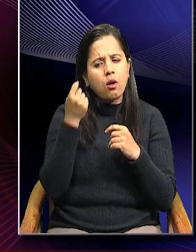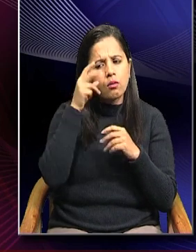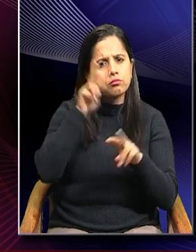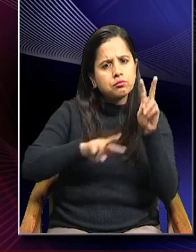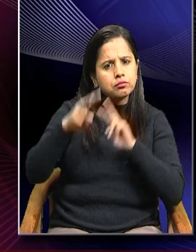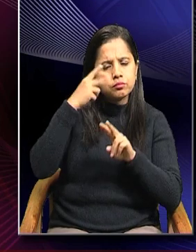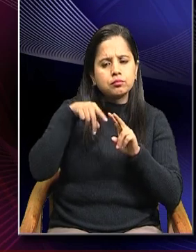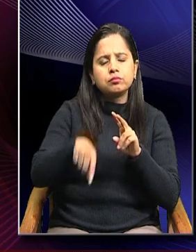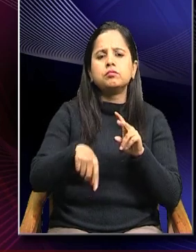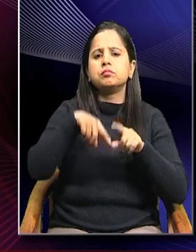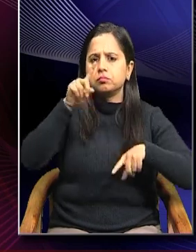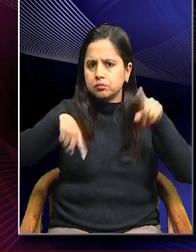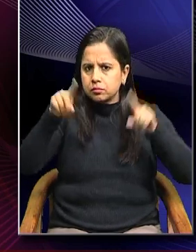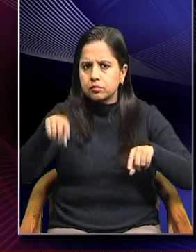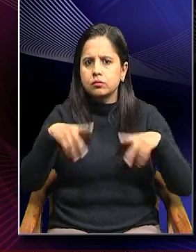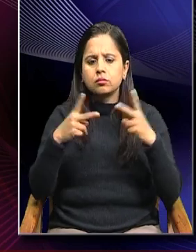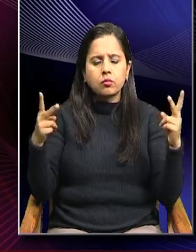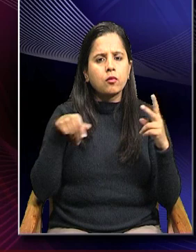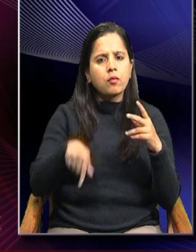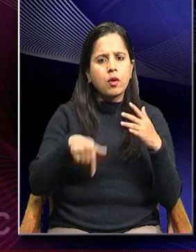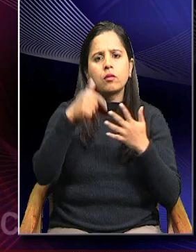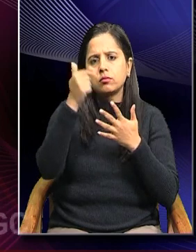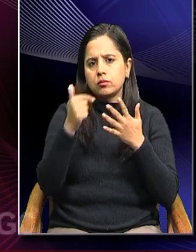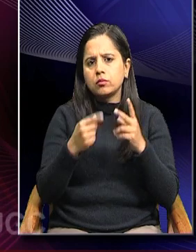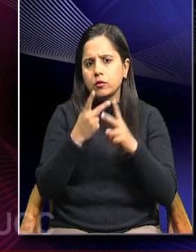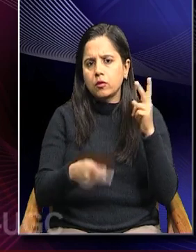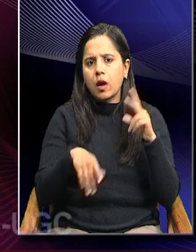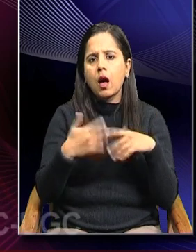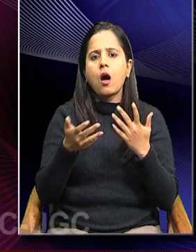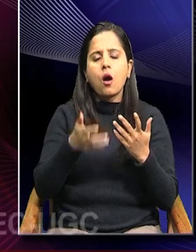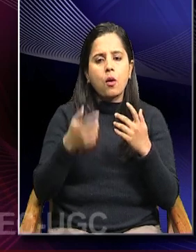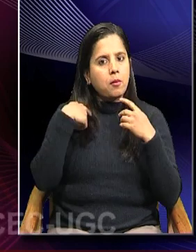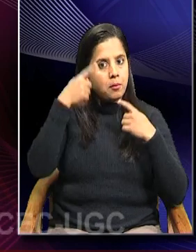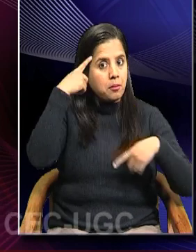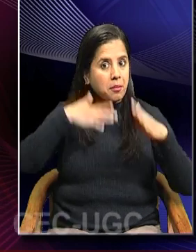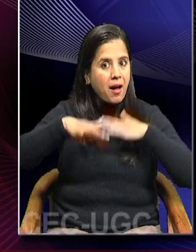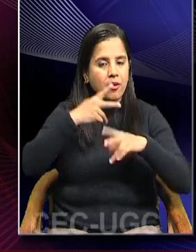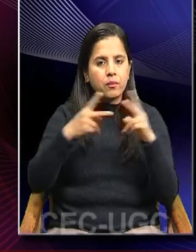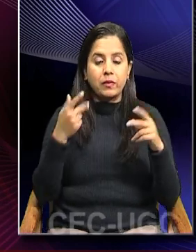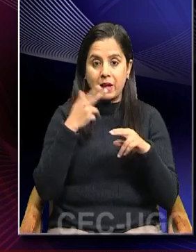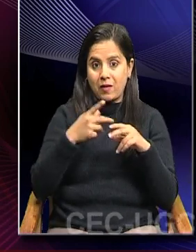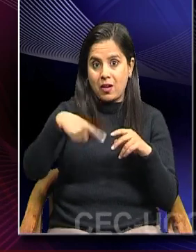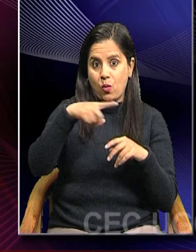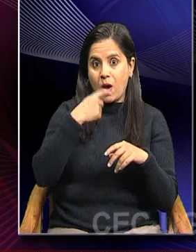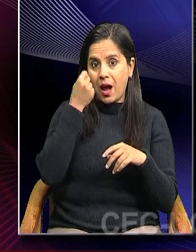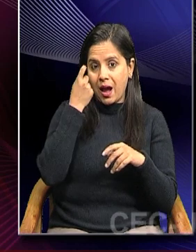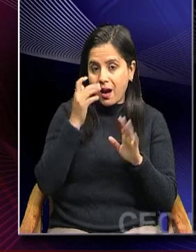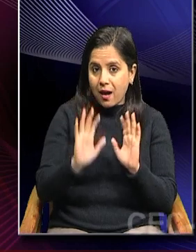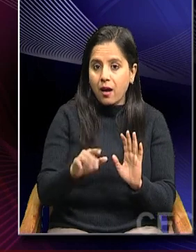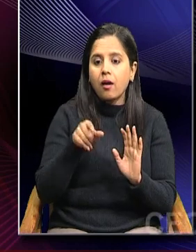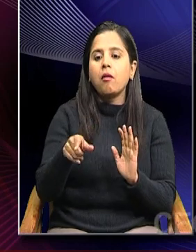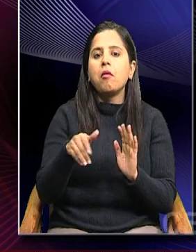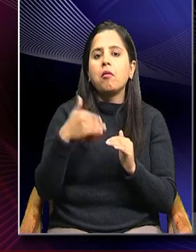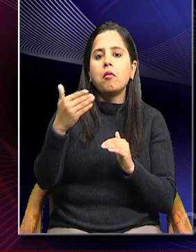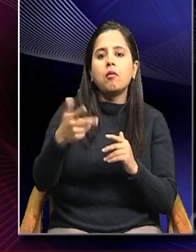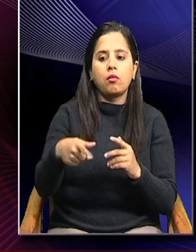the demographic and economic factors and the way they are affecting our marketing strategies, because unless we understand the way they are going